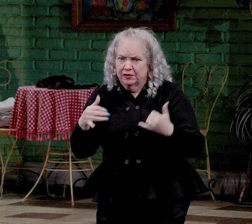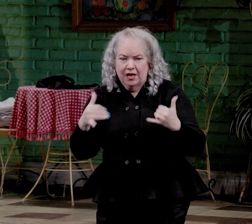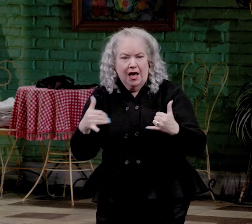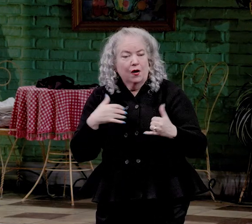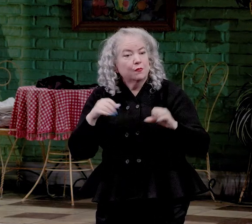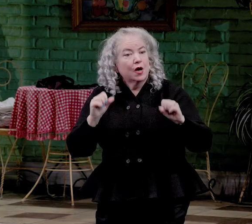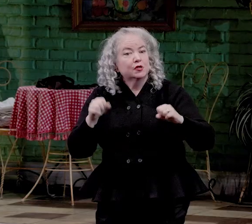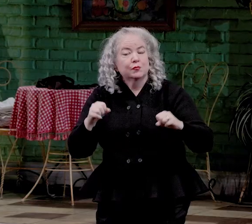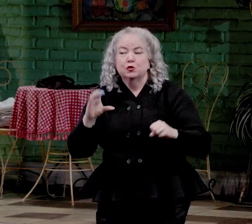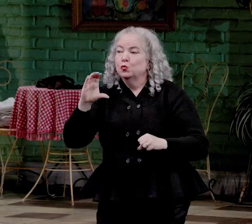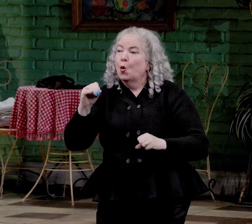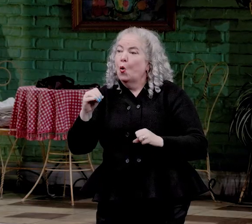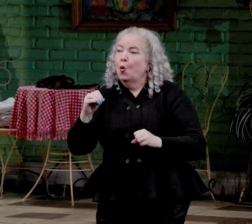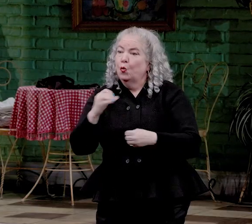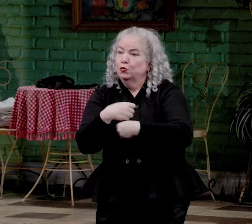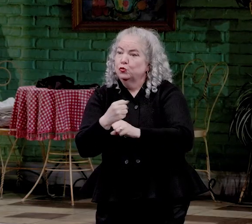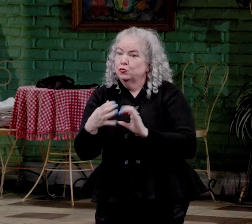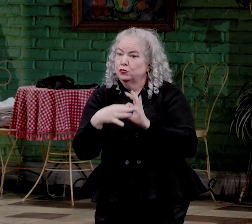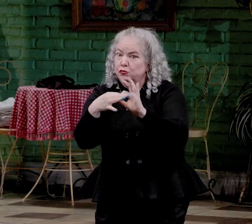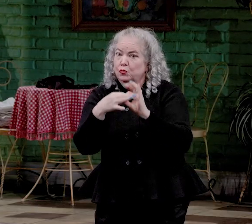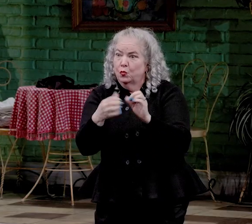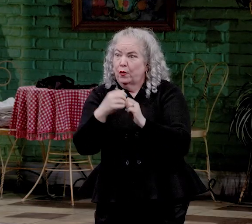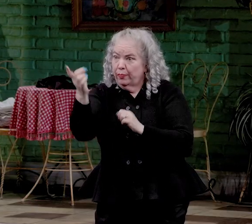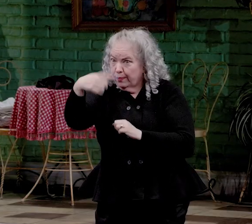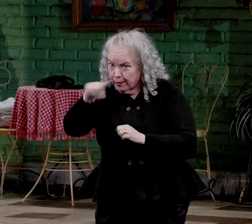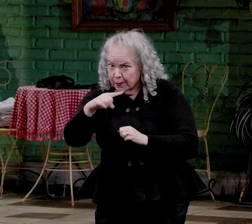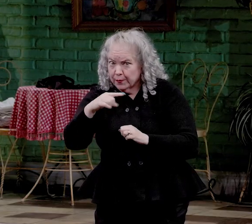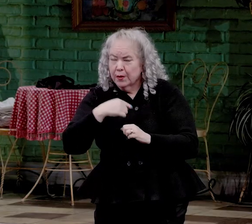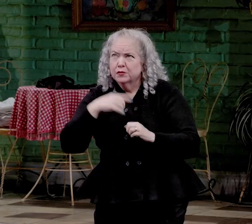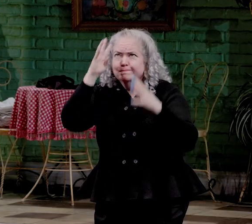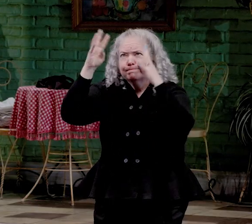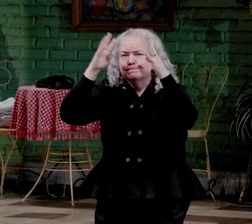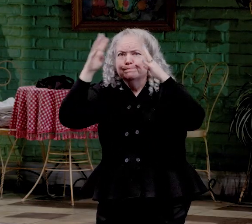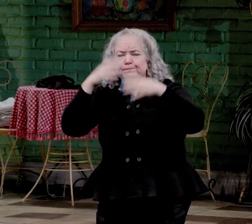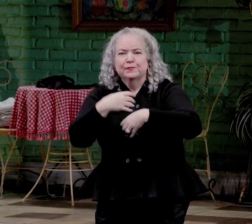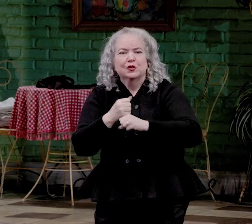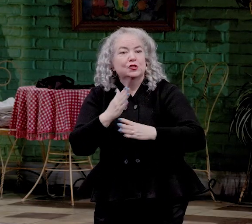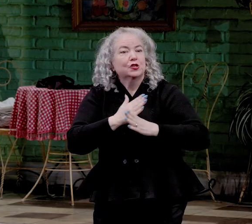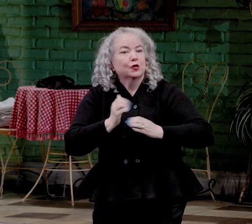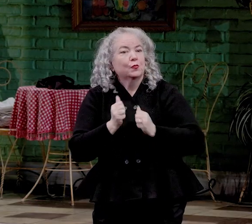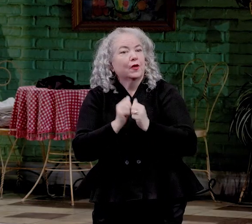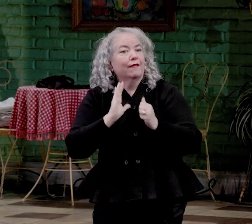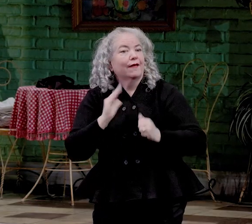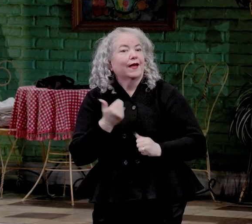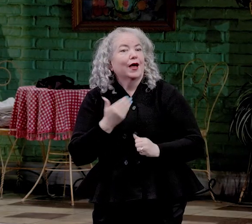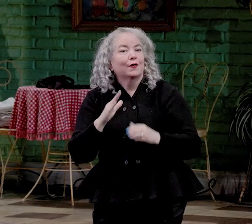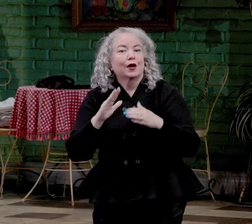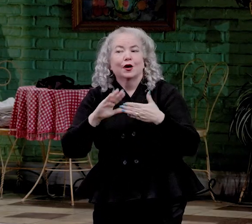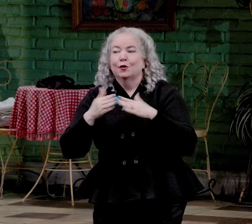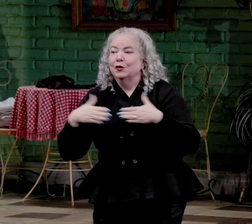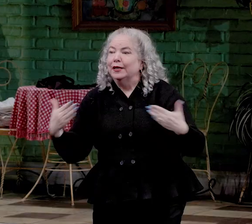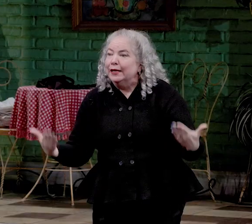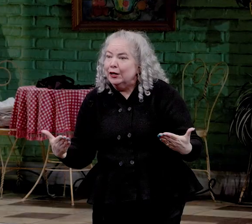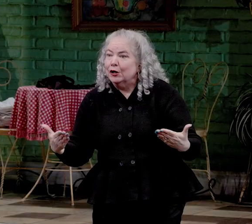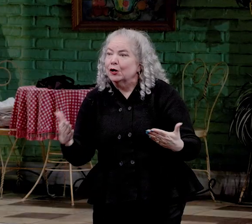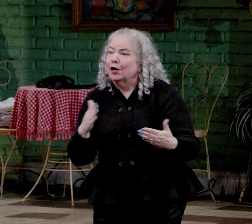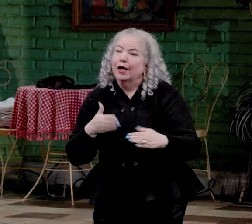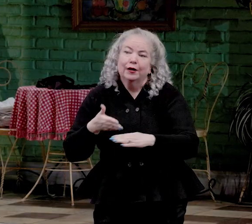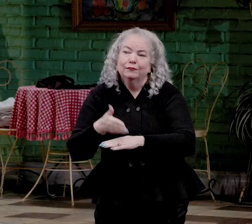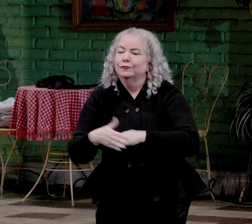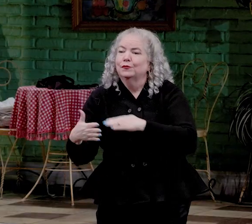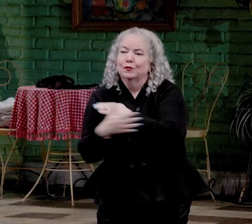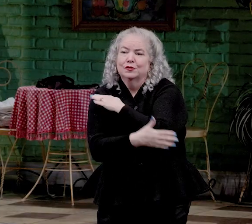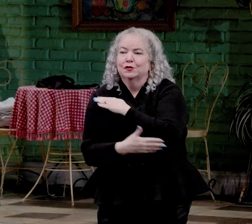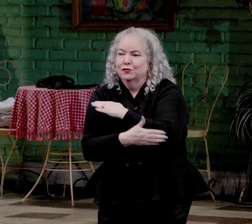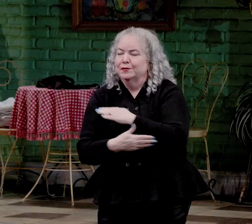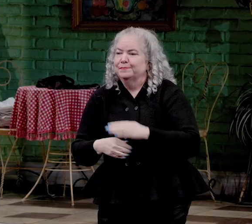to co-produce with them as we put together productions to share with our communities here and around the country.